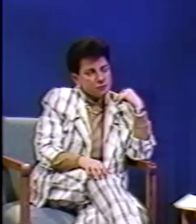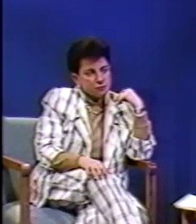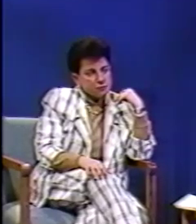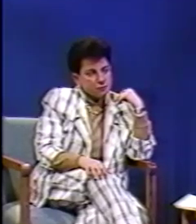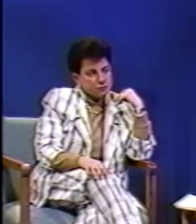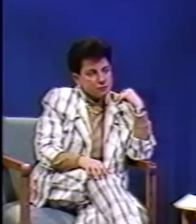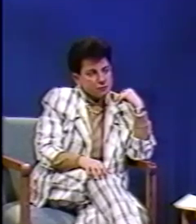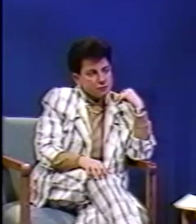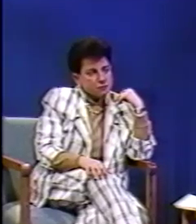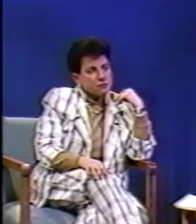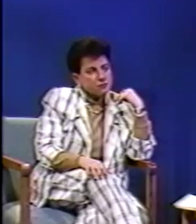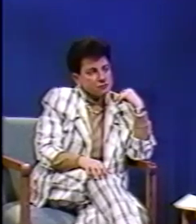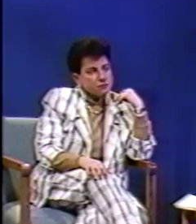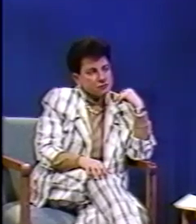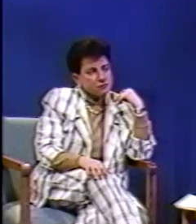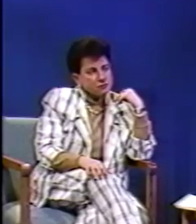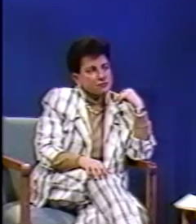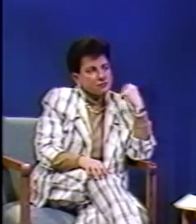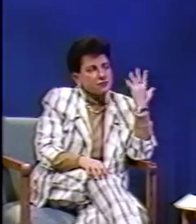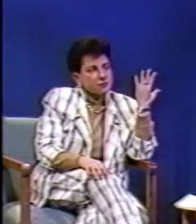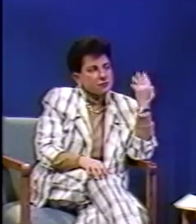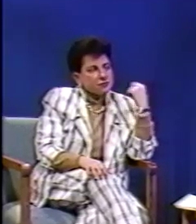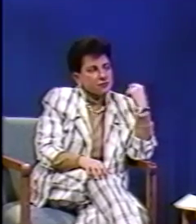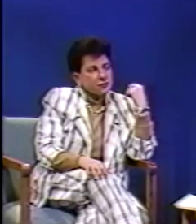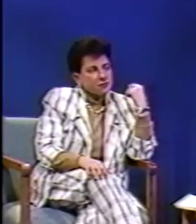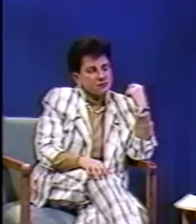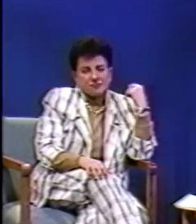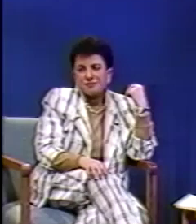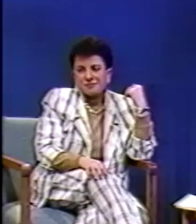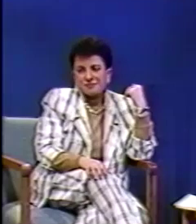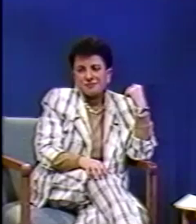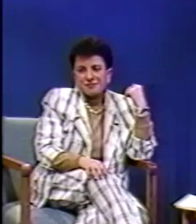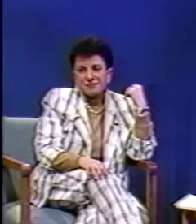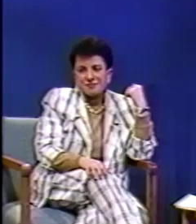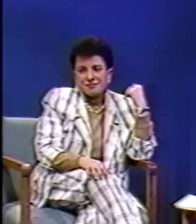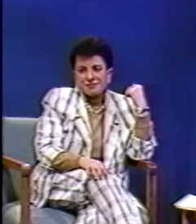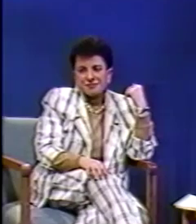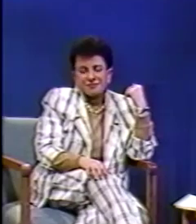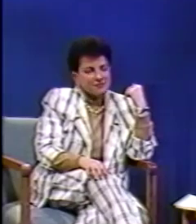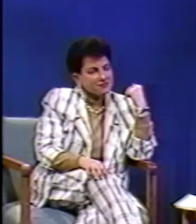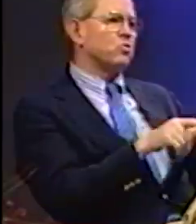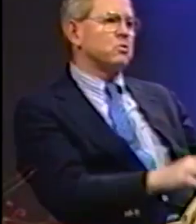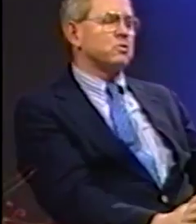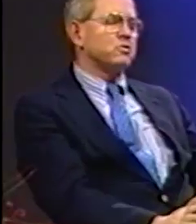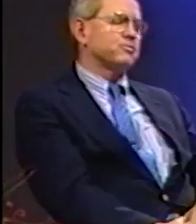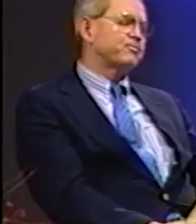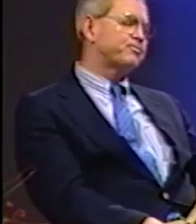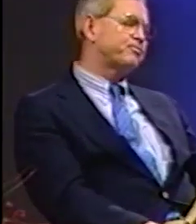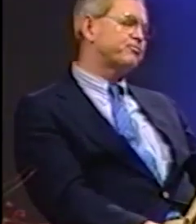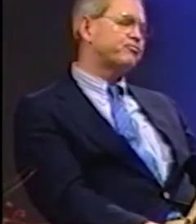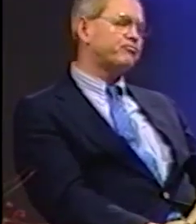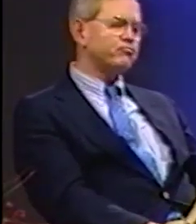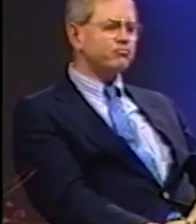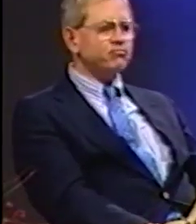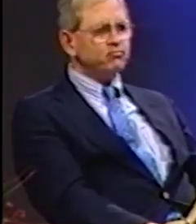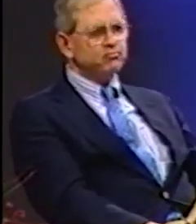it's originating, and also the area code for the destination where the call is going to end up, even if it's still 716, and